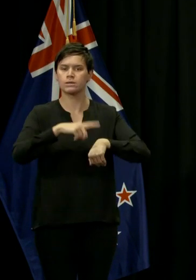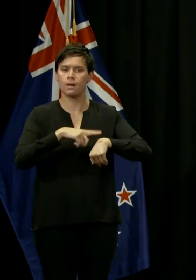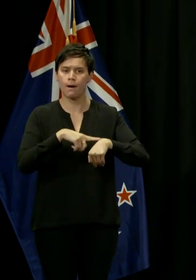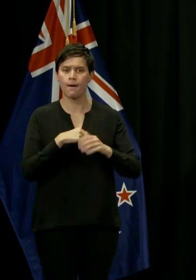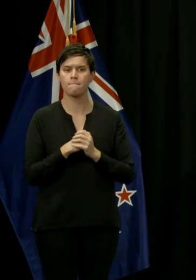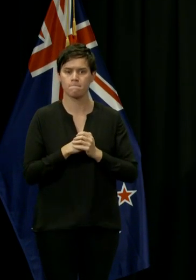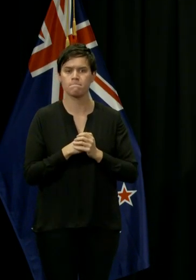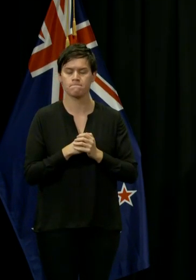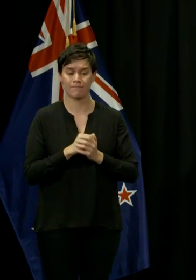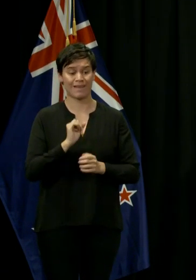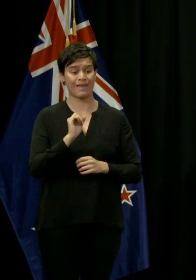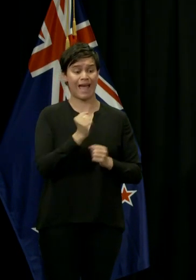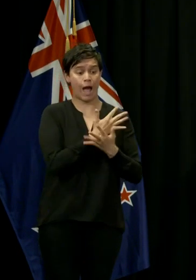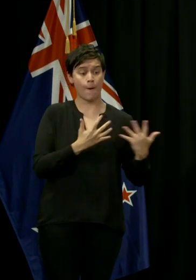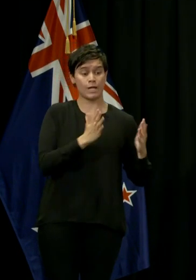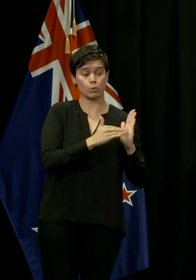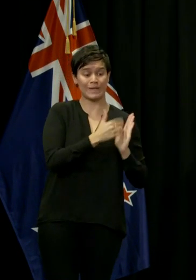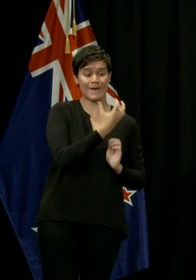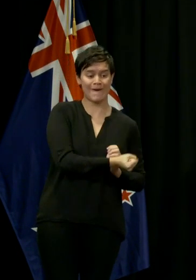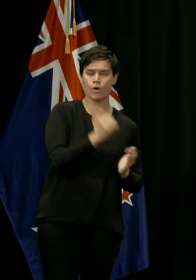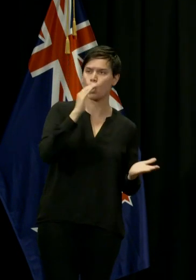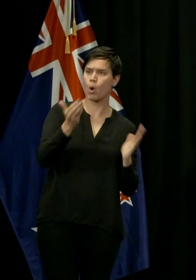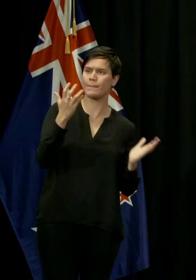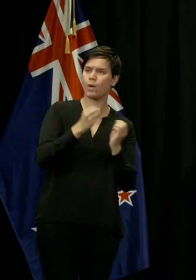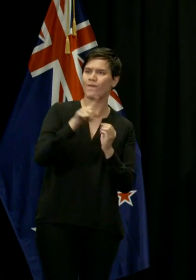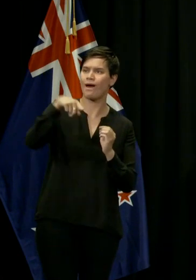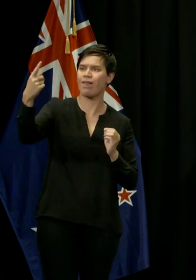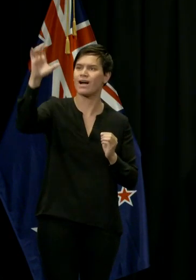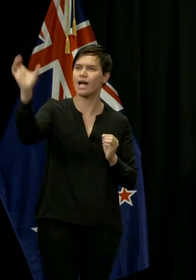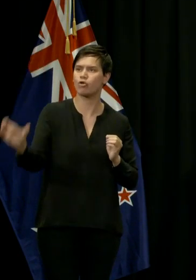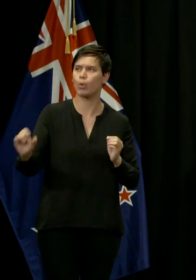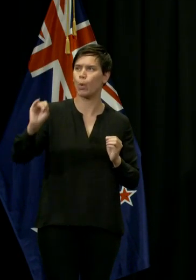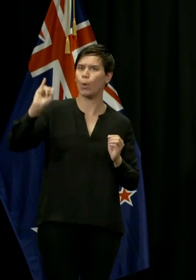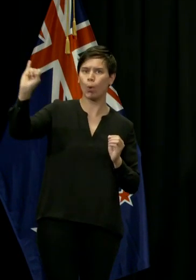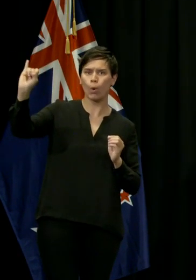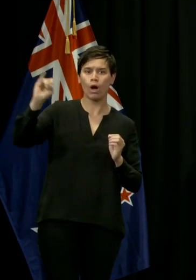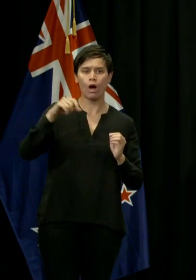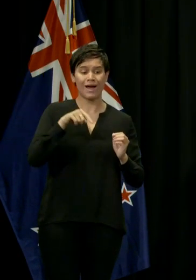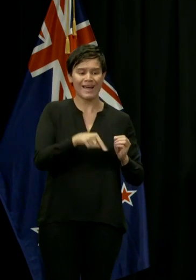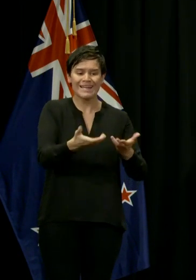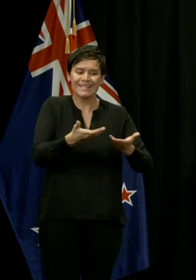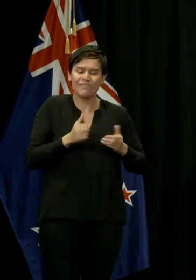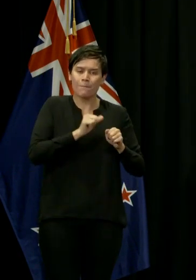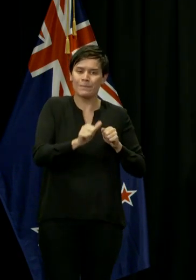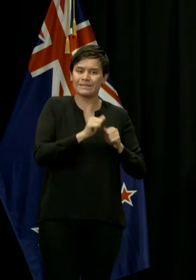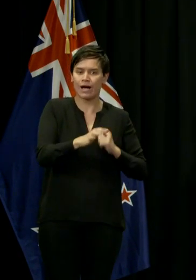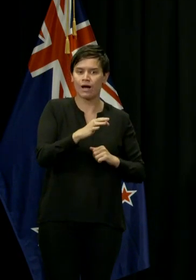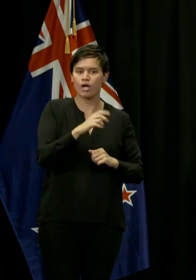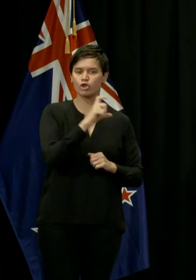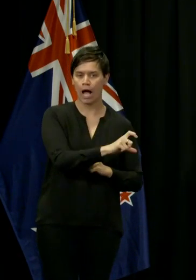world gives us a chance that many others do not have. But it does not mean we have